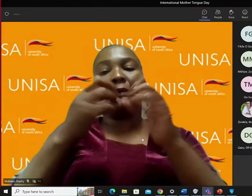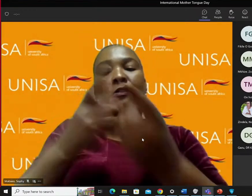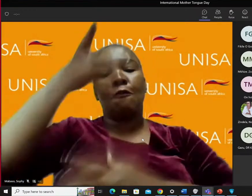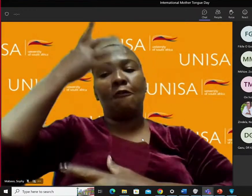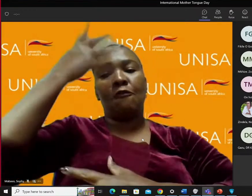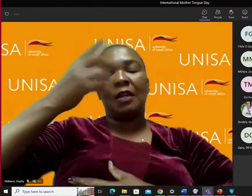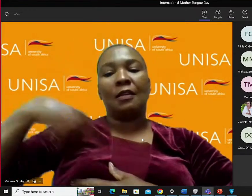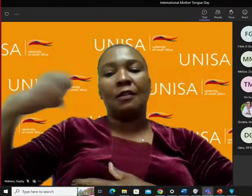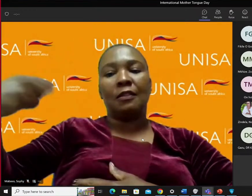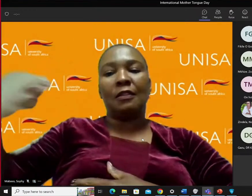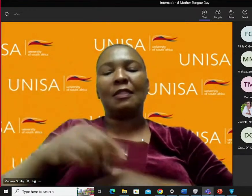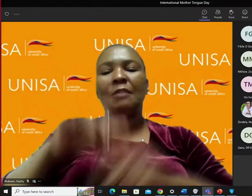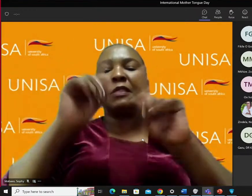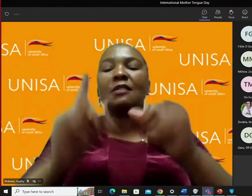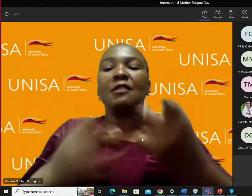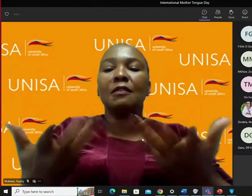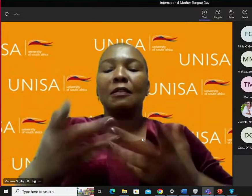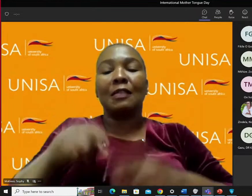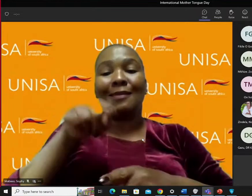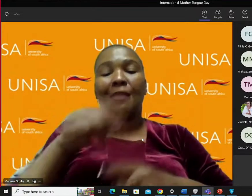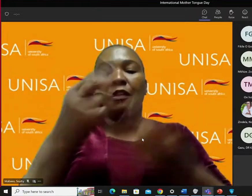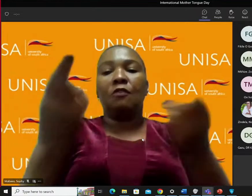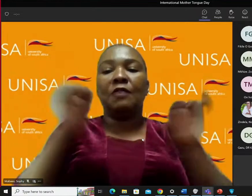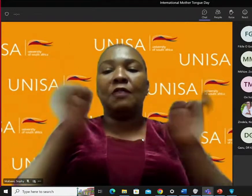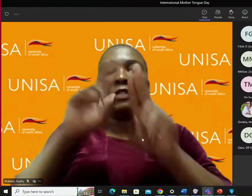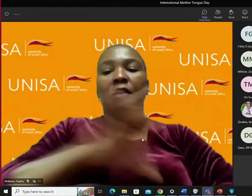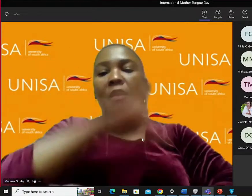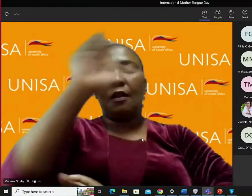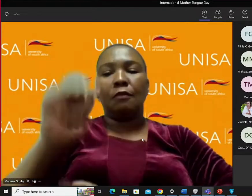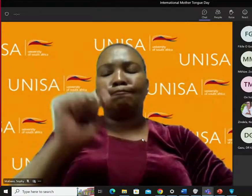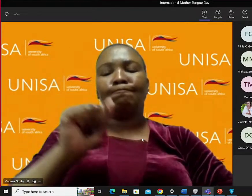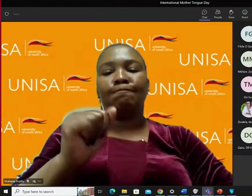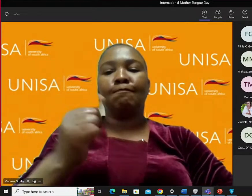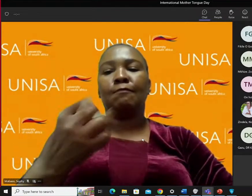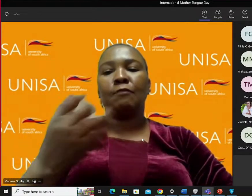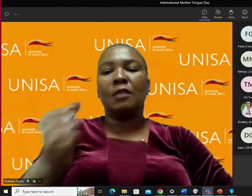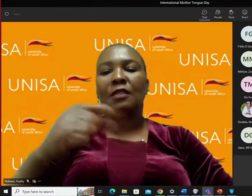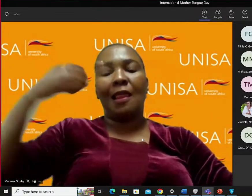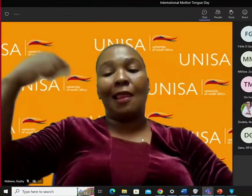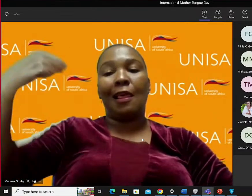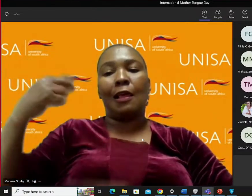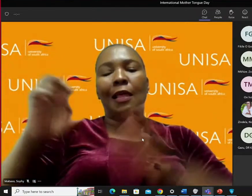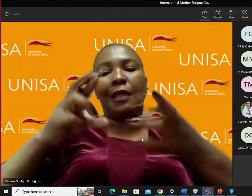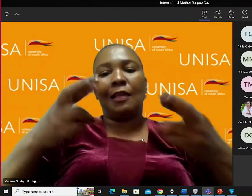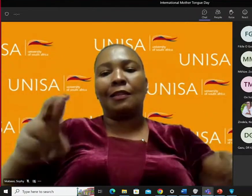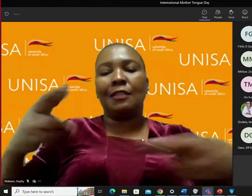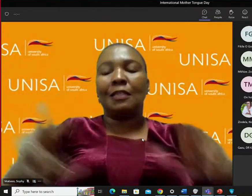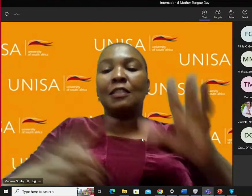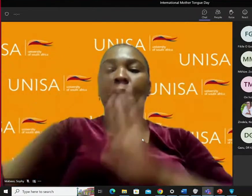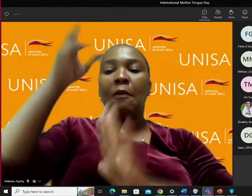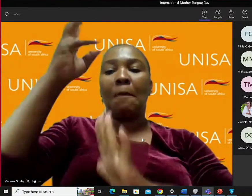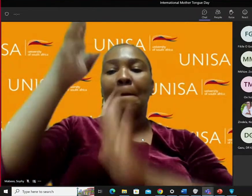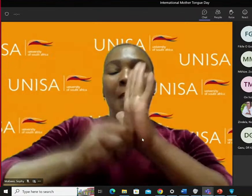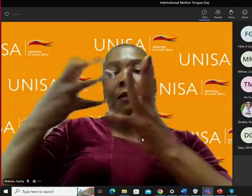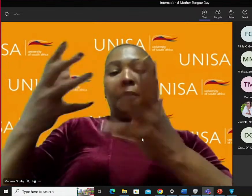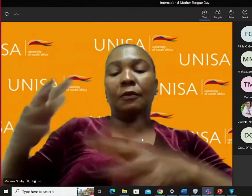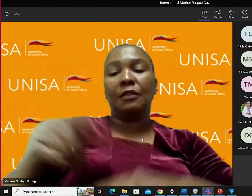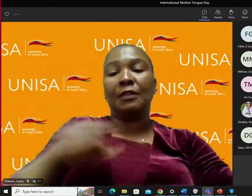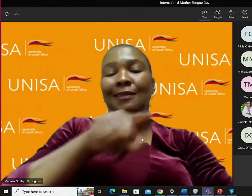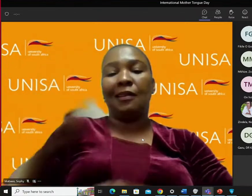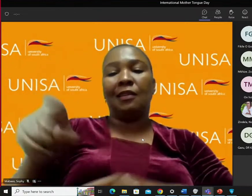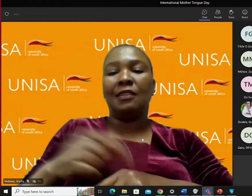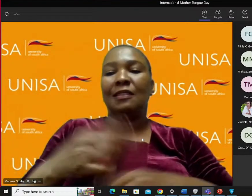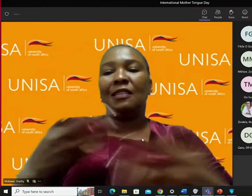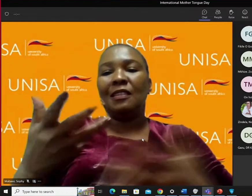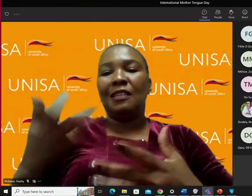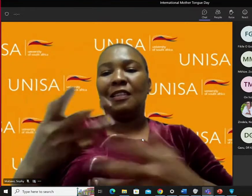Languages, specifically at UNISA, acts as hosts for the Language Resource Development Node in this SADILAR